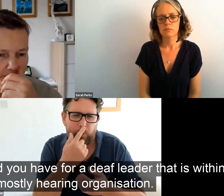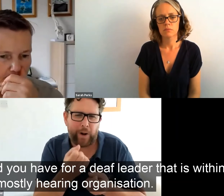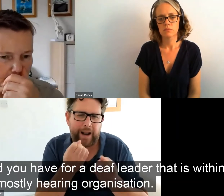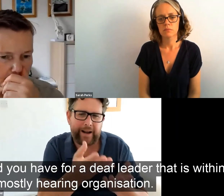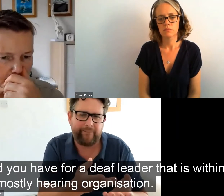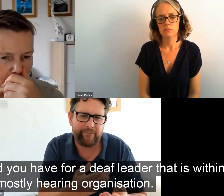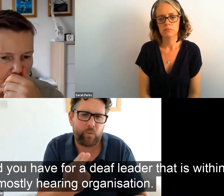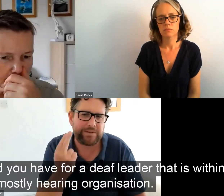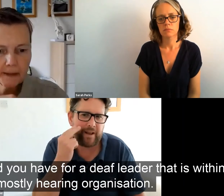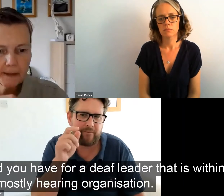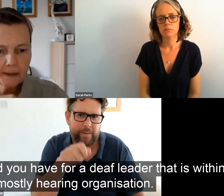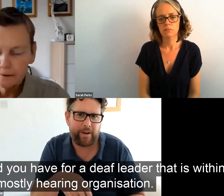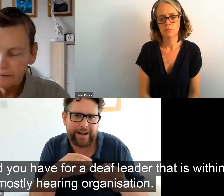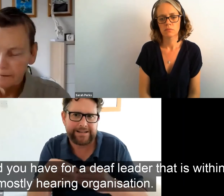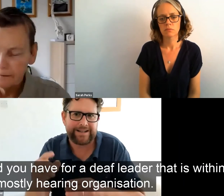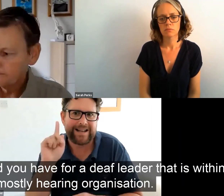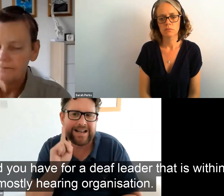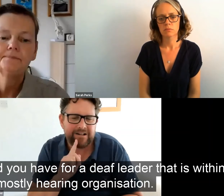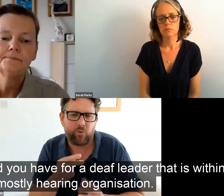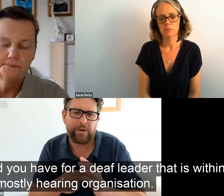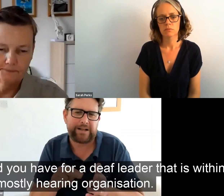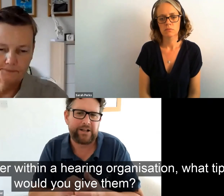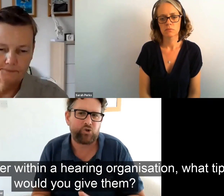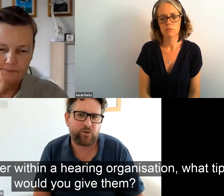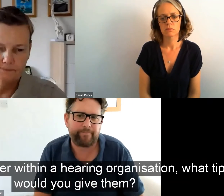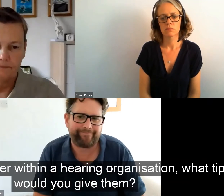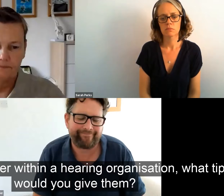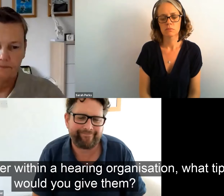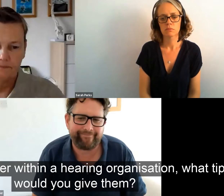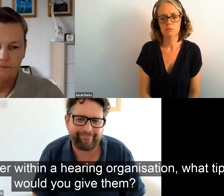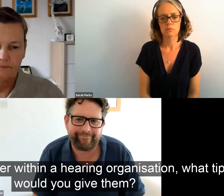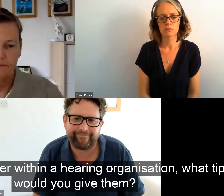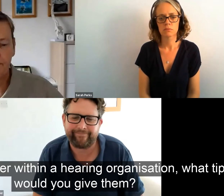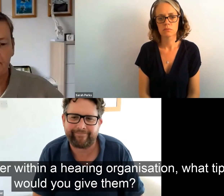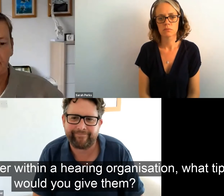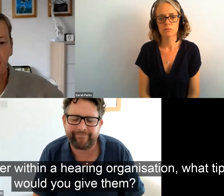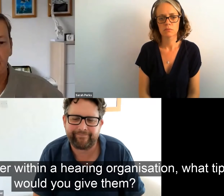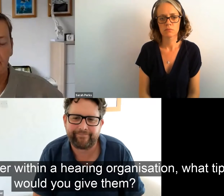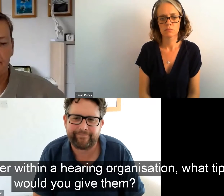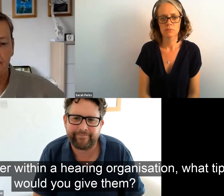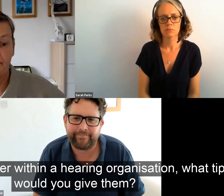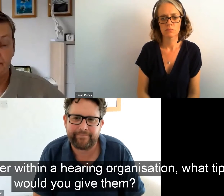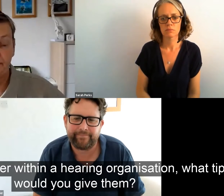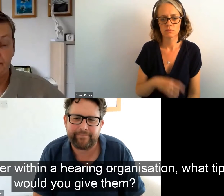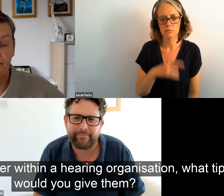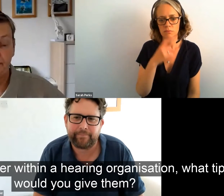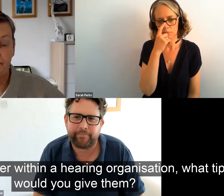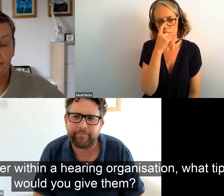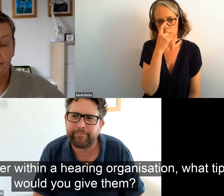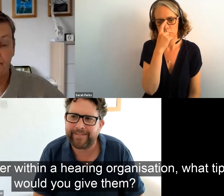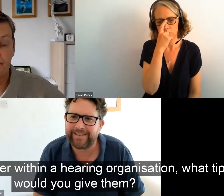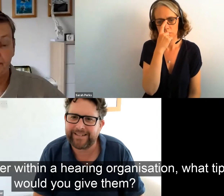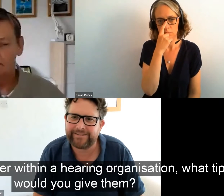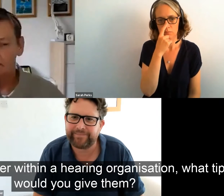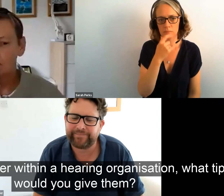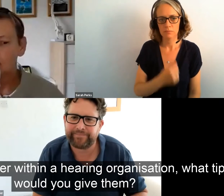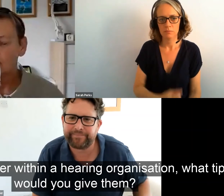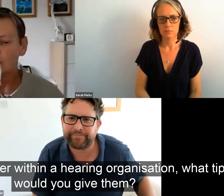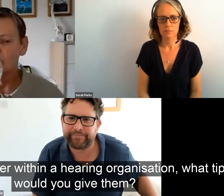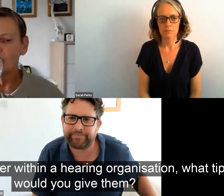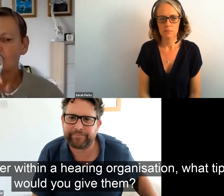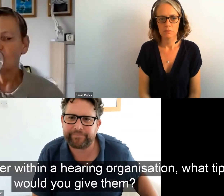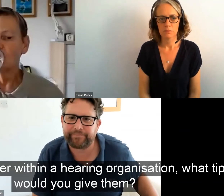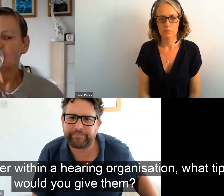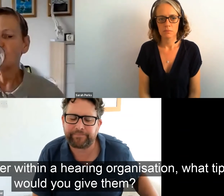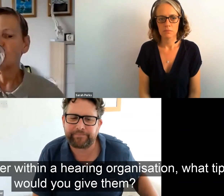mostly hearing organization? So a deaf leader within a hearing organisation, what